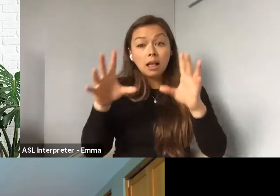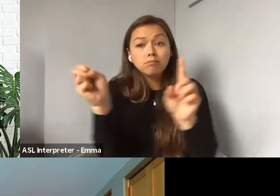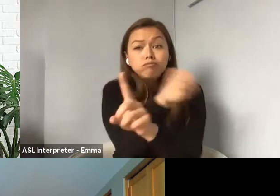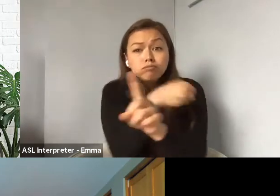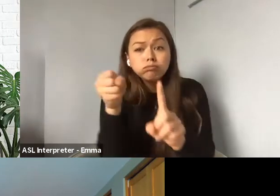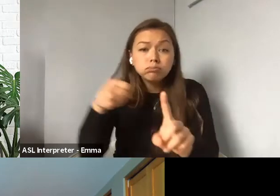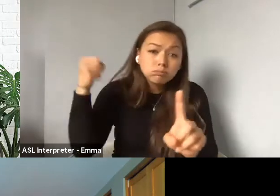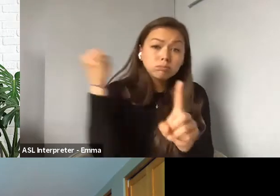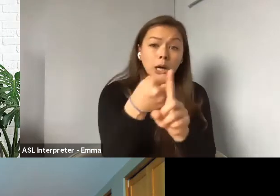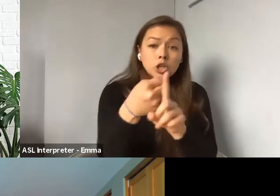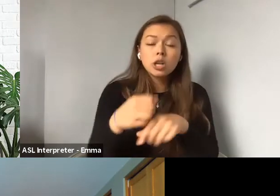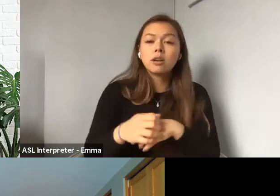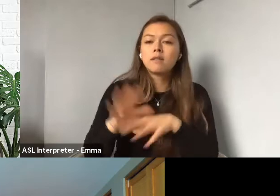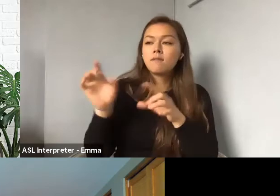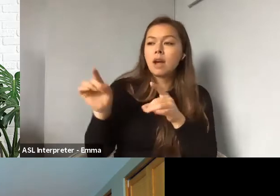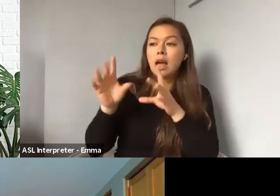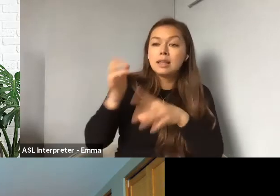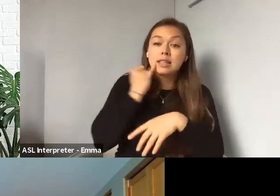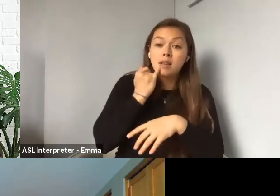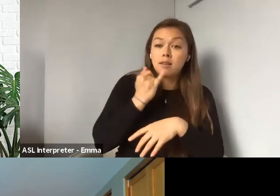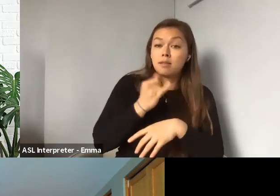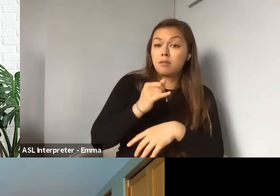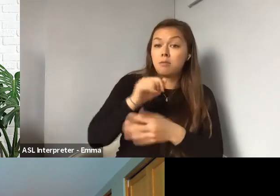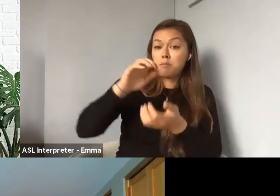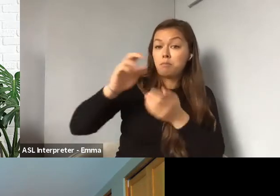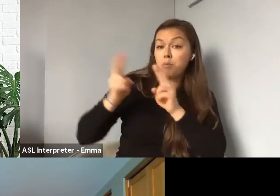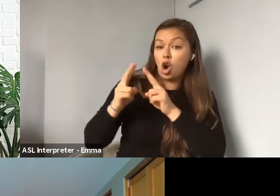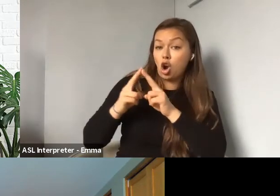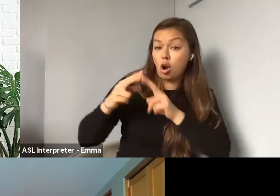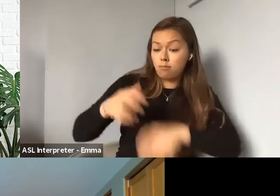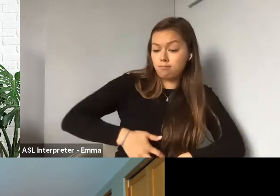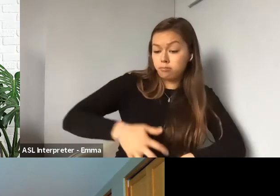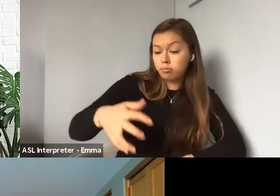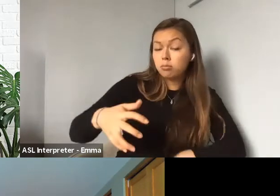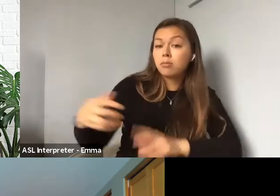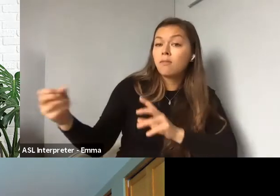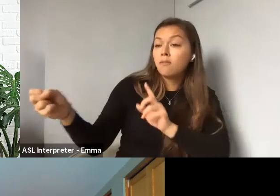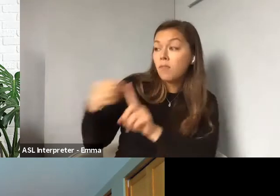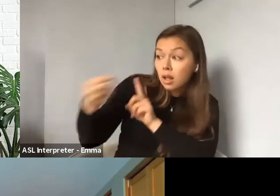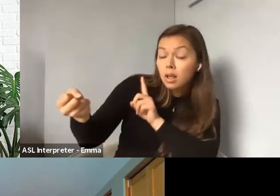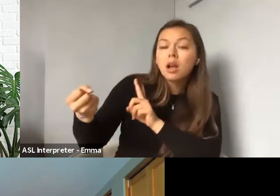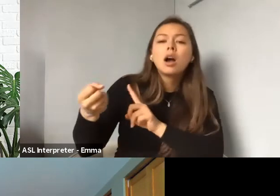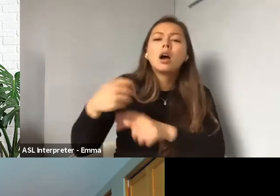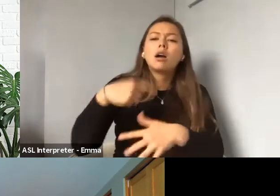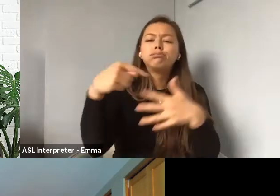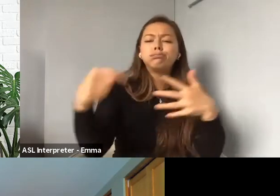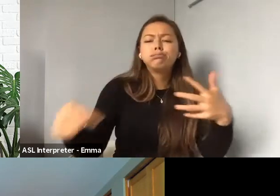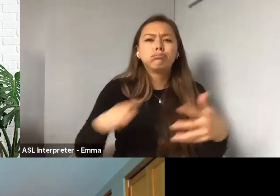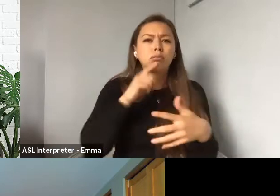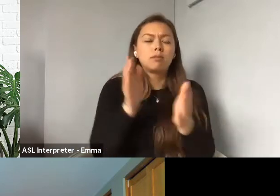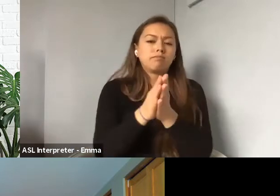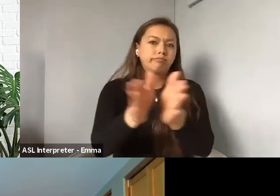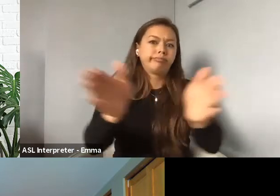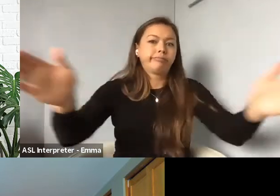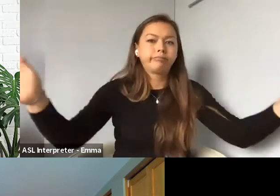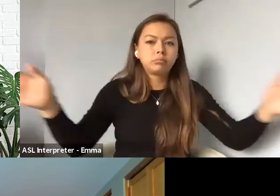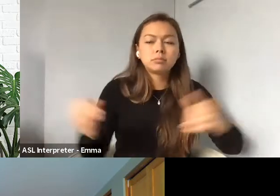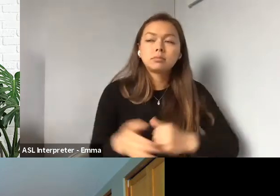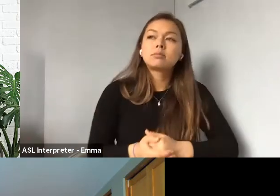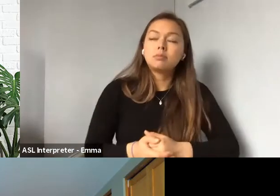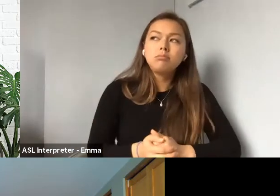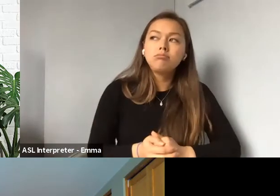pregnant partner. So it's been quite broad. The other surprising thing so far is, I guess